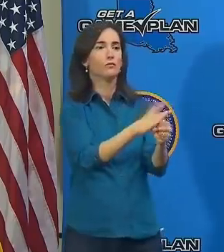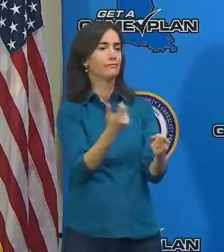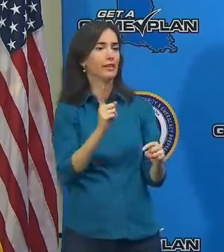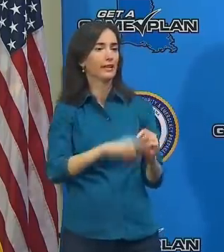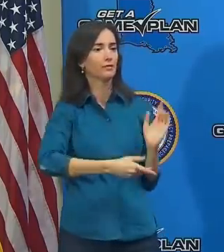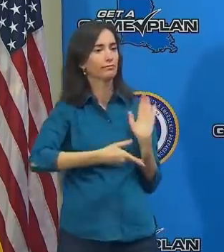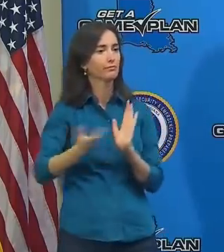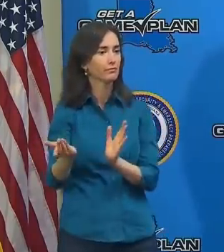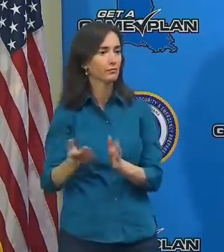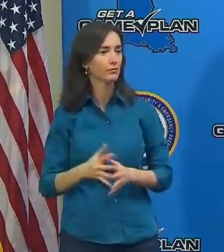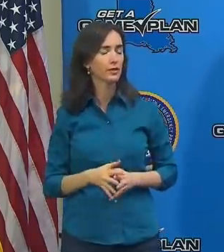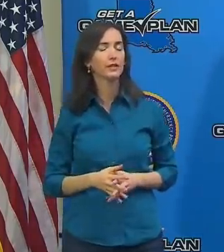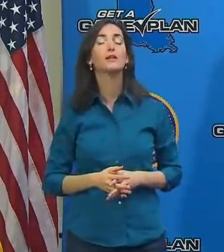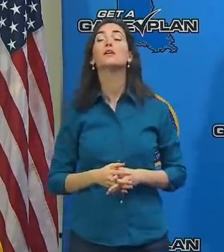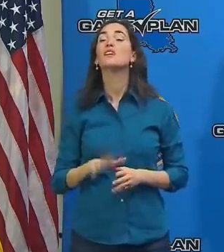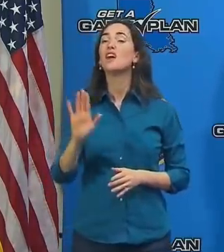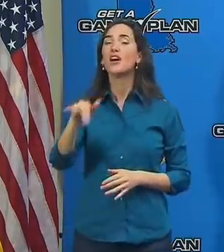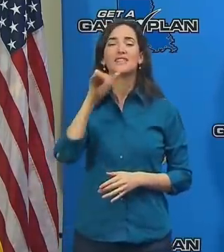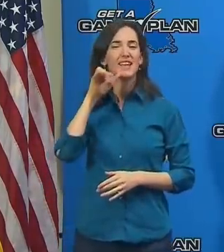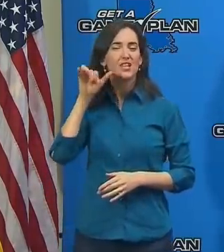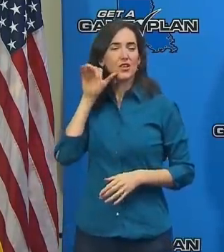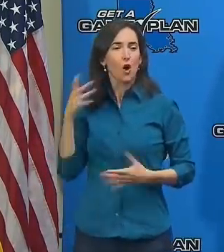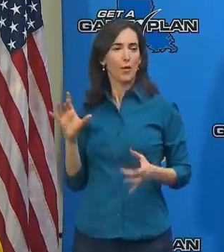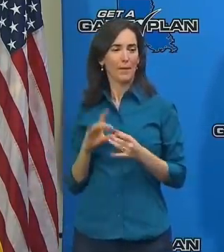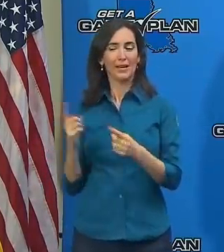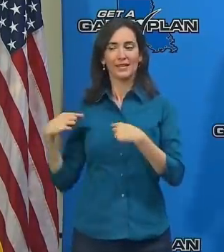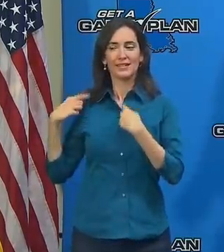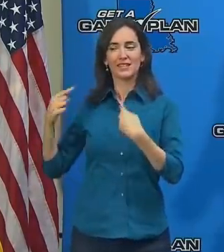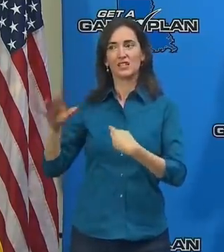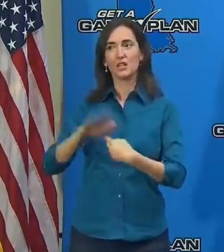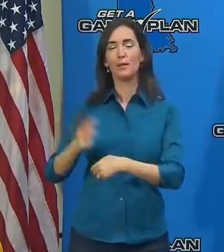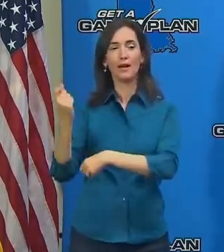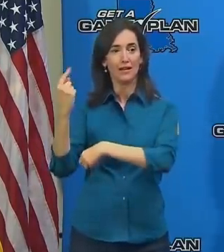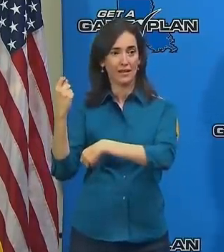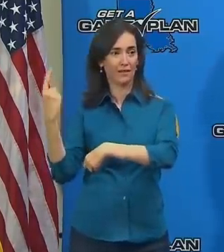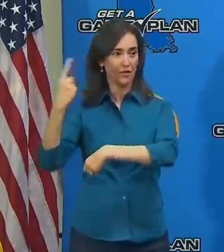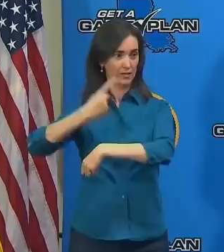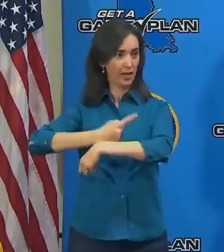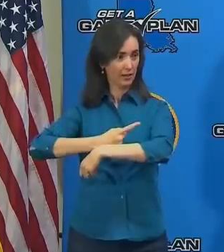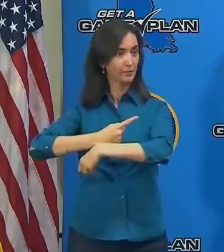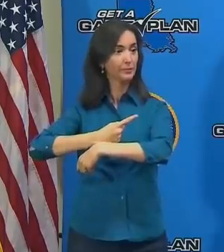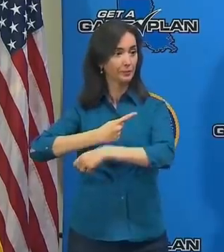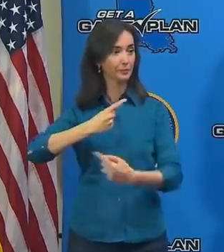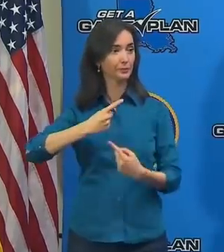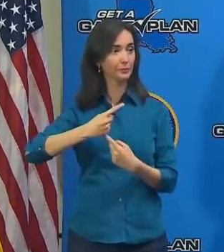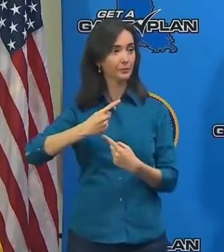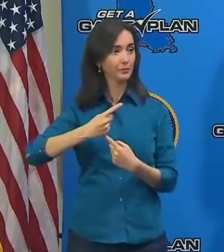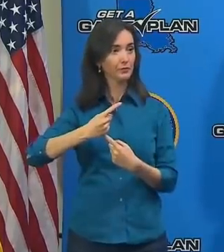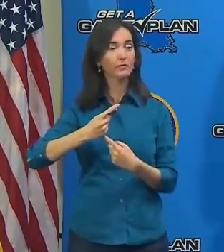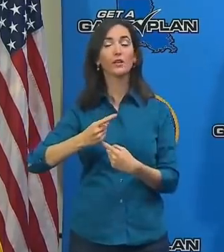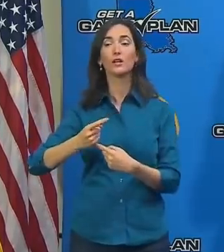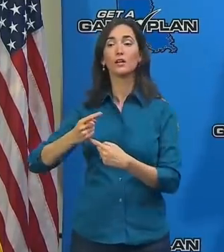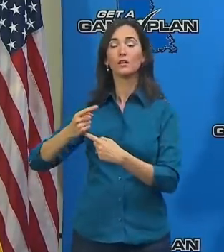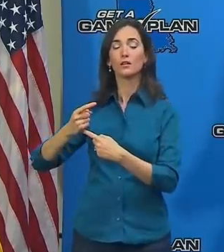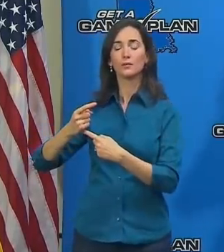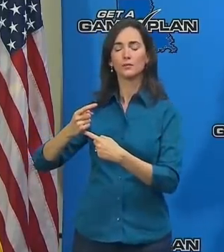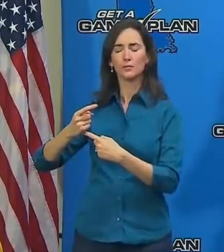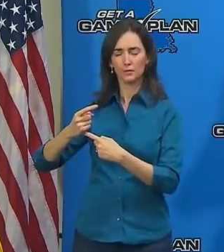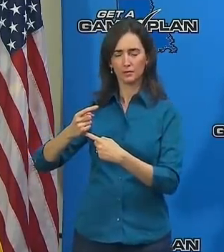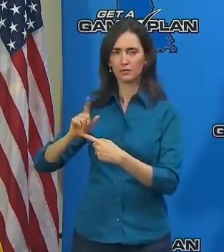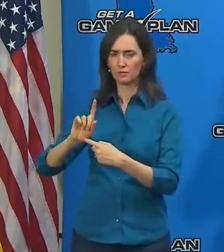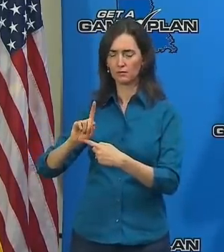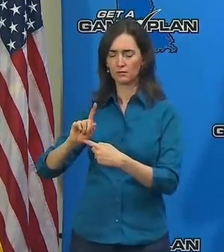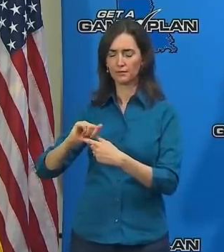yesterday that over the previous 11 days or so, we've been able to achieve a 20% reduction